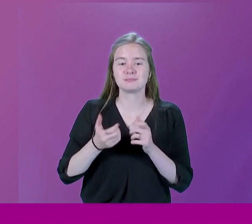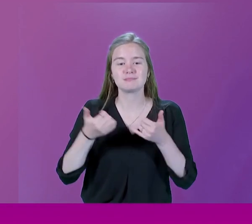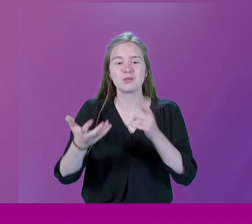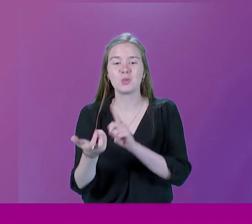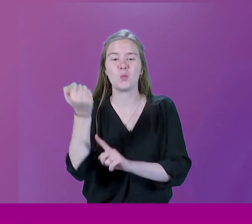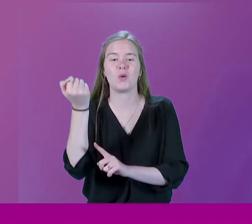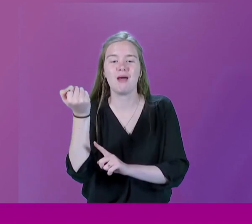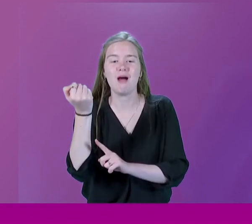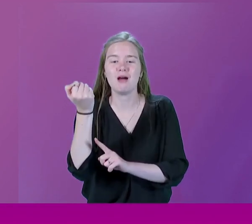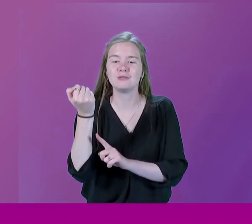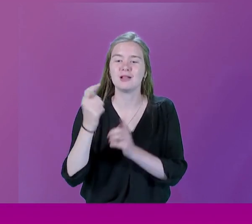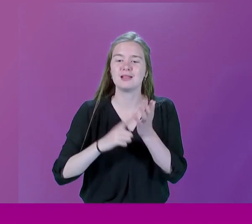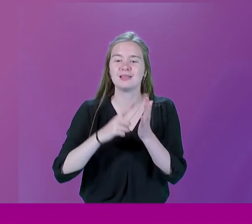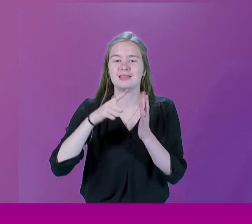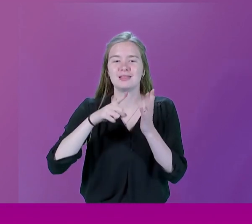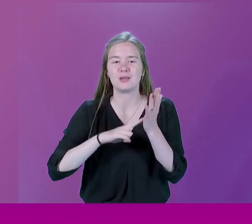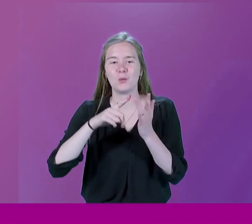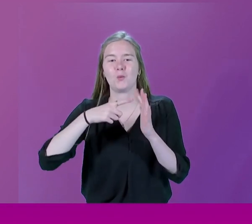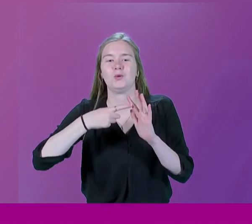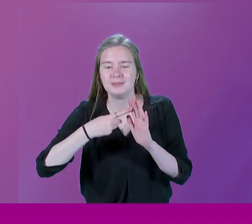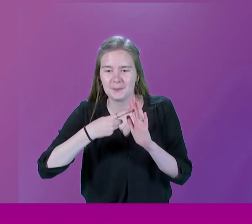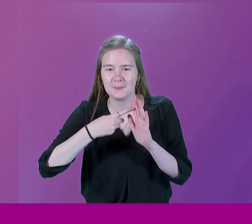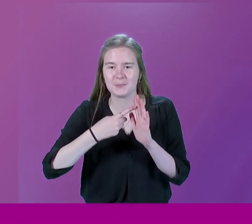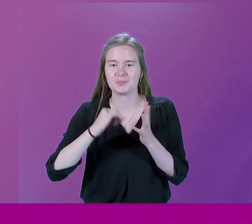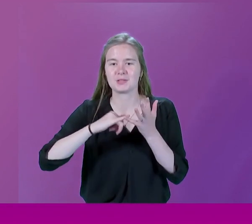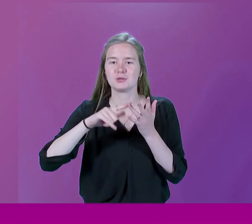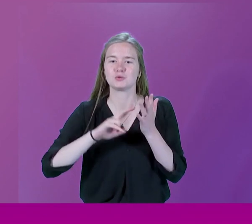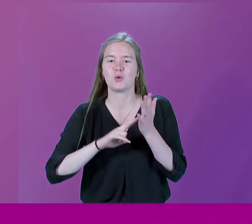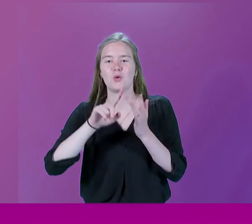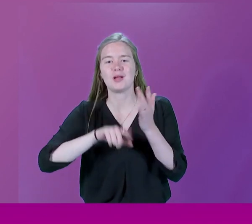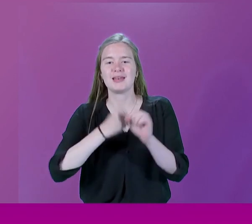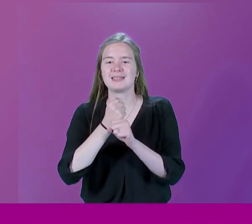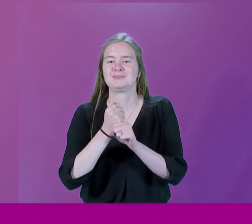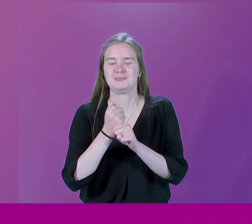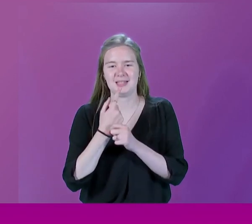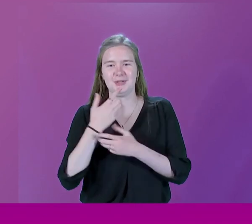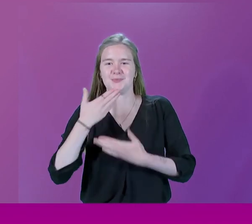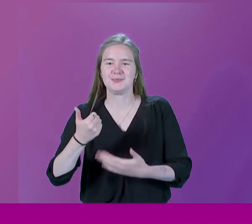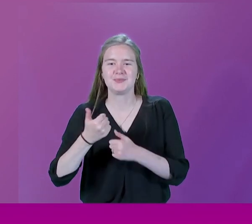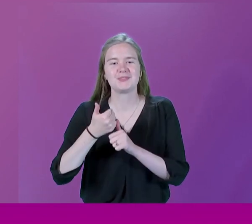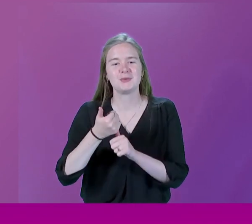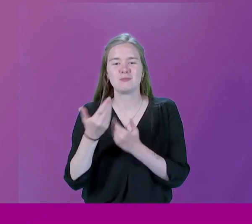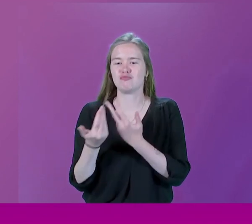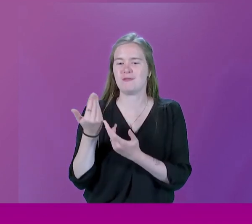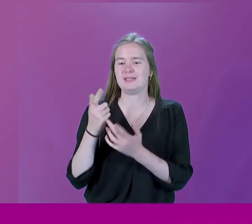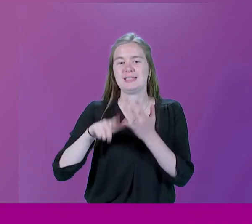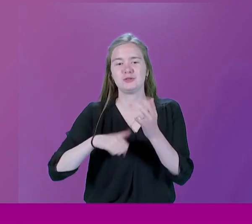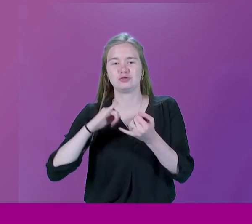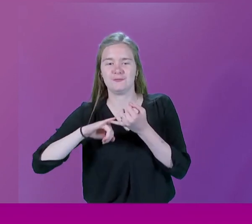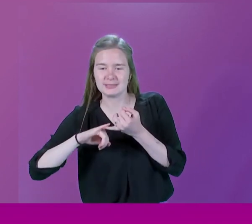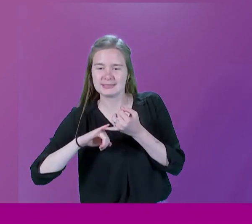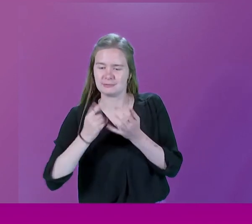the prestigious Leonie Sunning Music Prize for 2023, with previous recipients including Igor